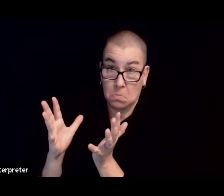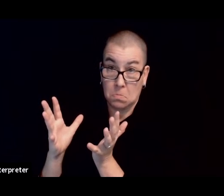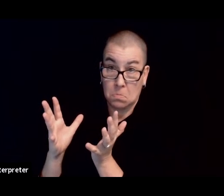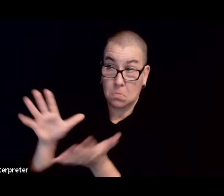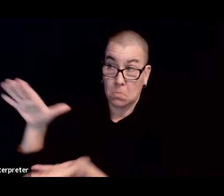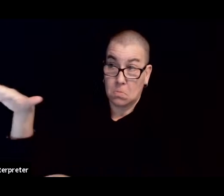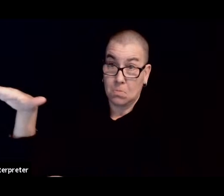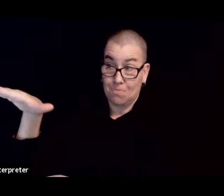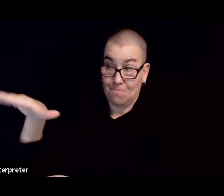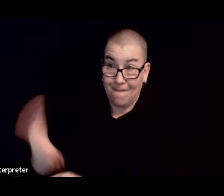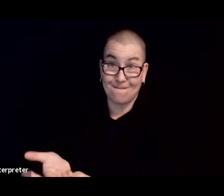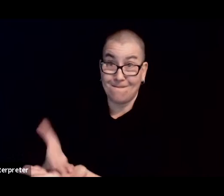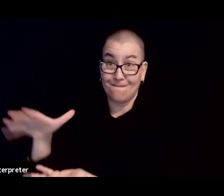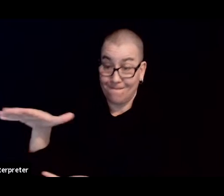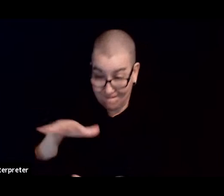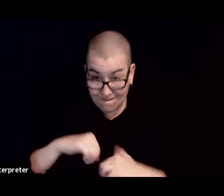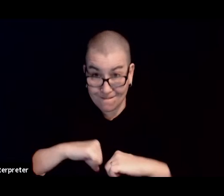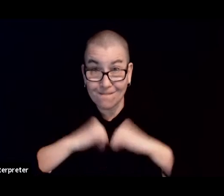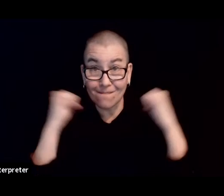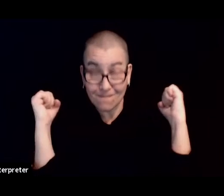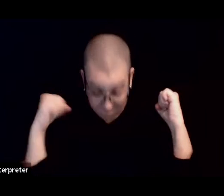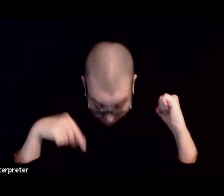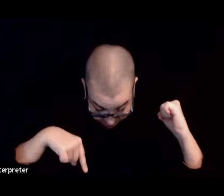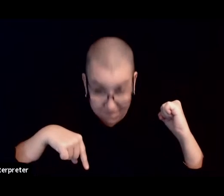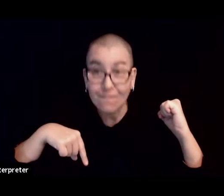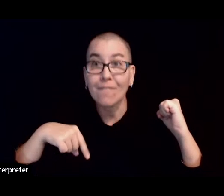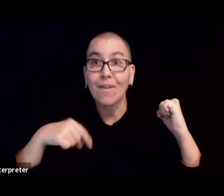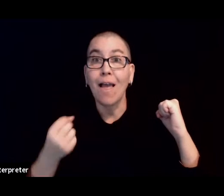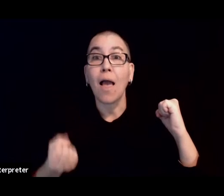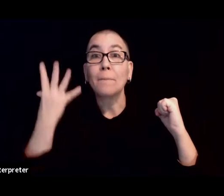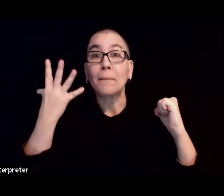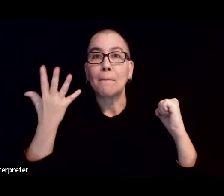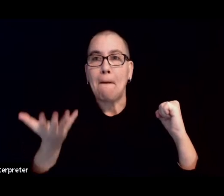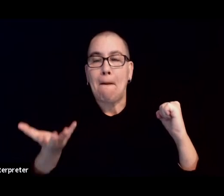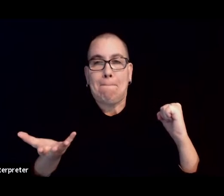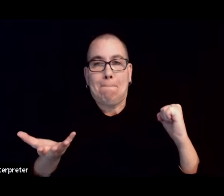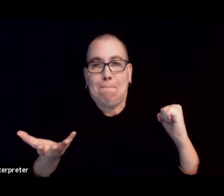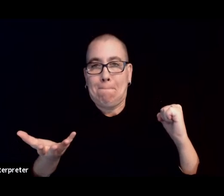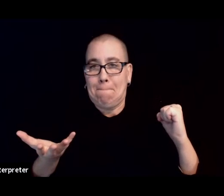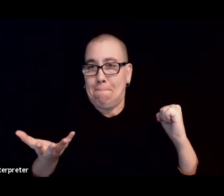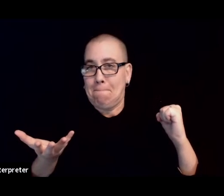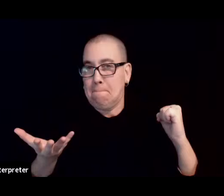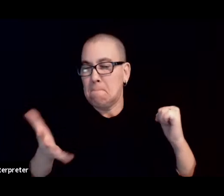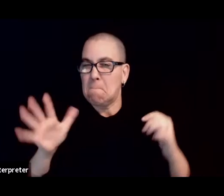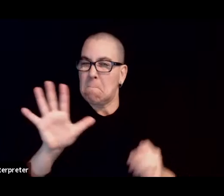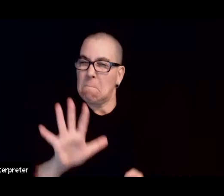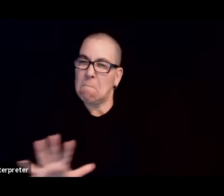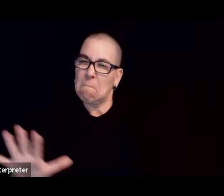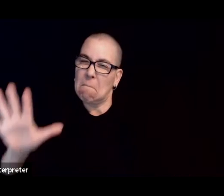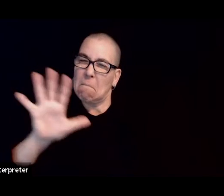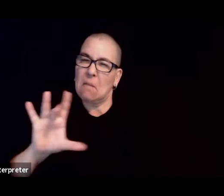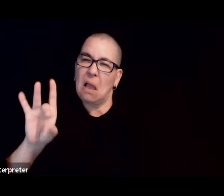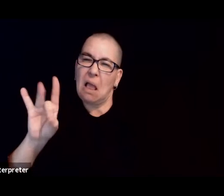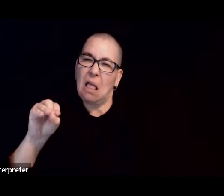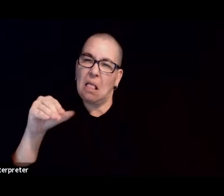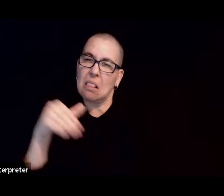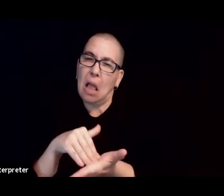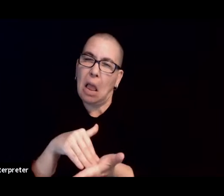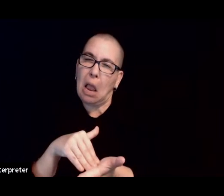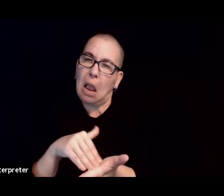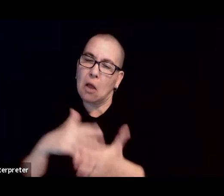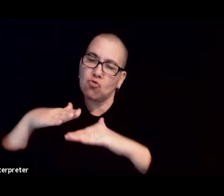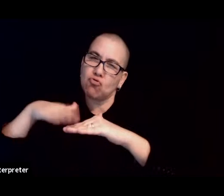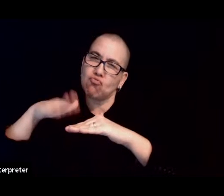to 80,000 doses, and our goal is to get those doses out and make sure that they're available so people can be vaccinated